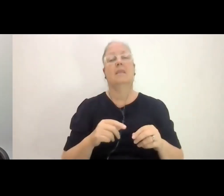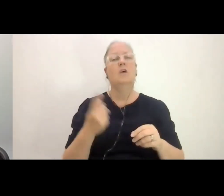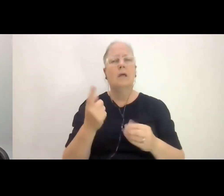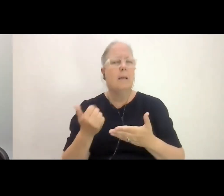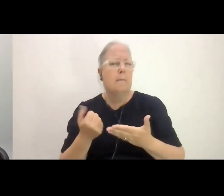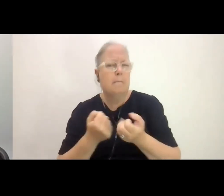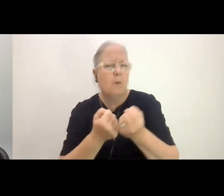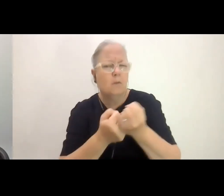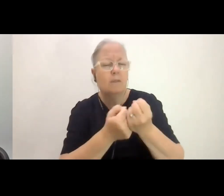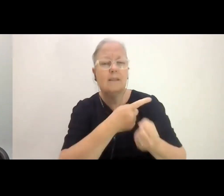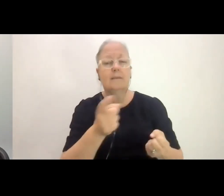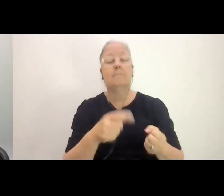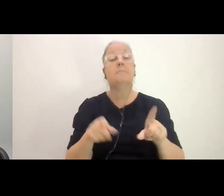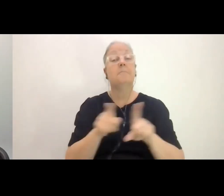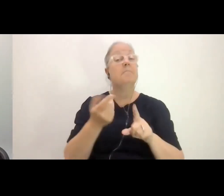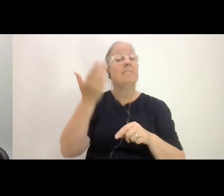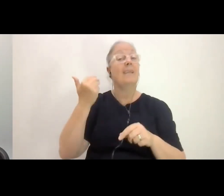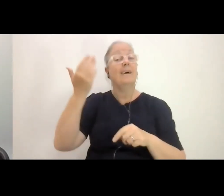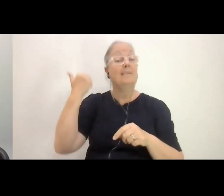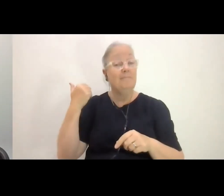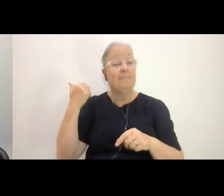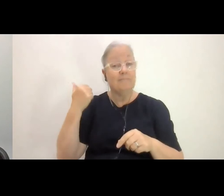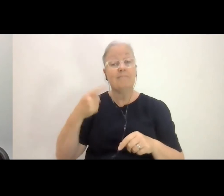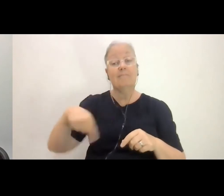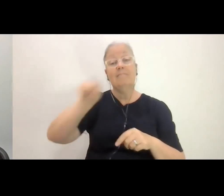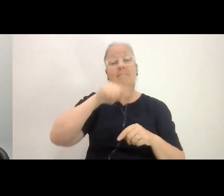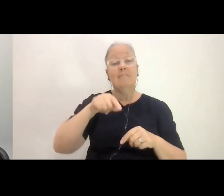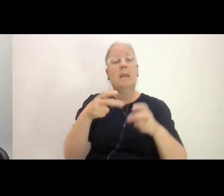similar things that came also from my co-panelists